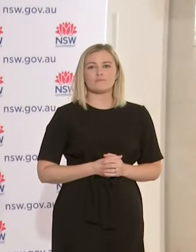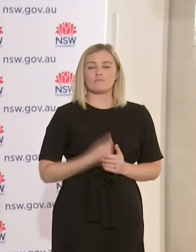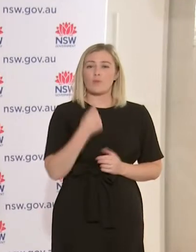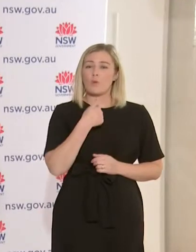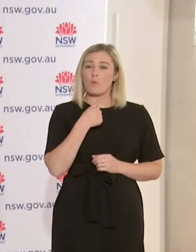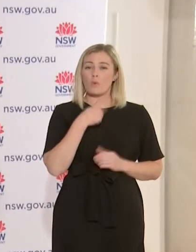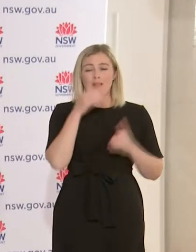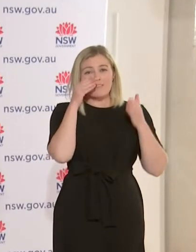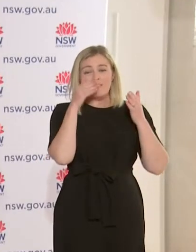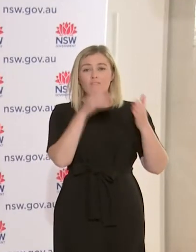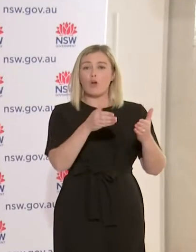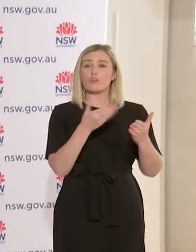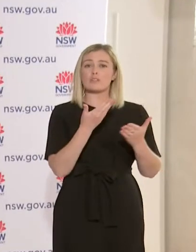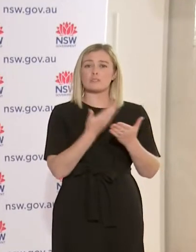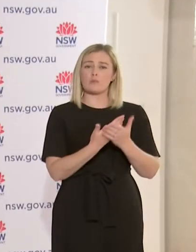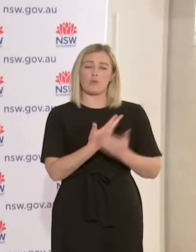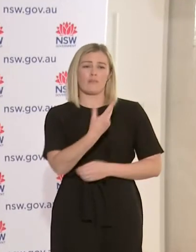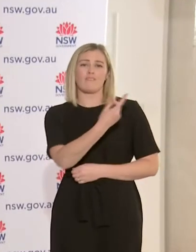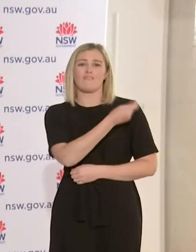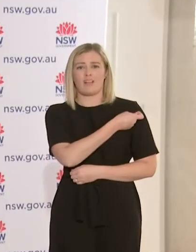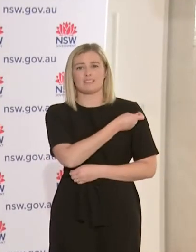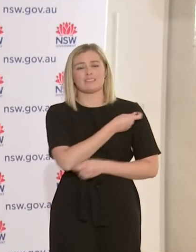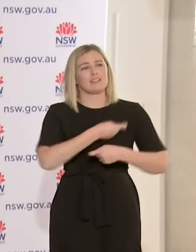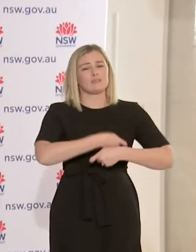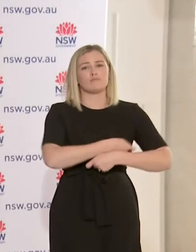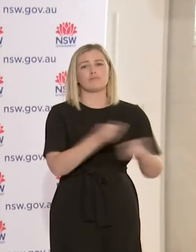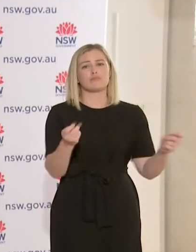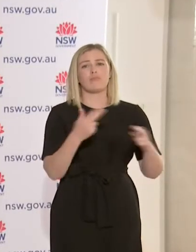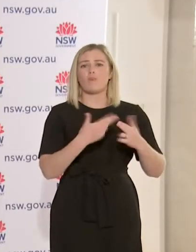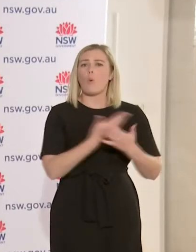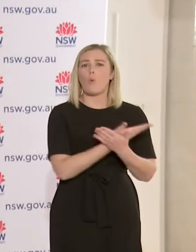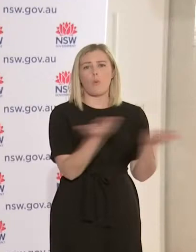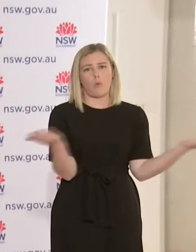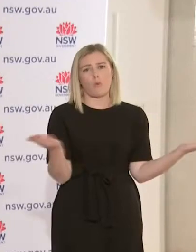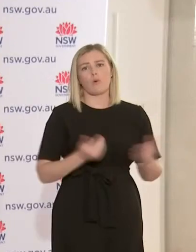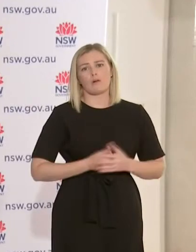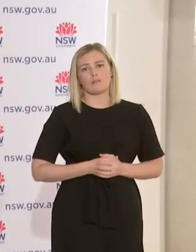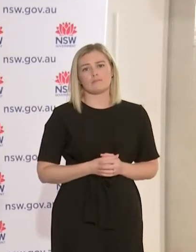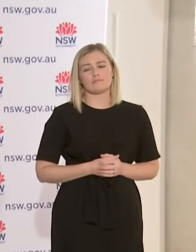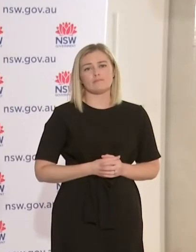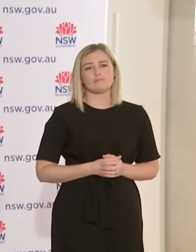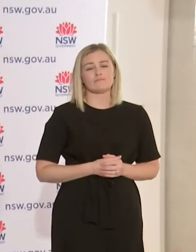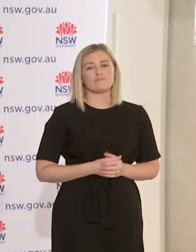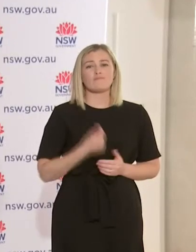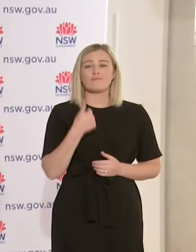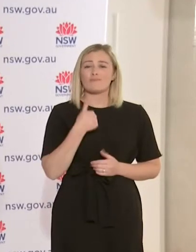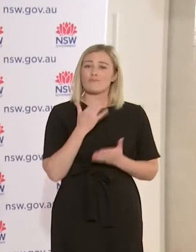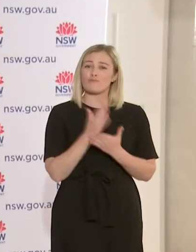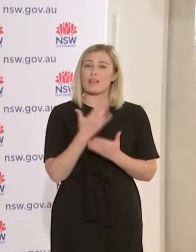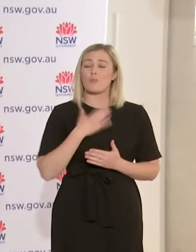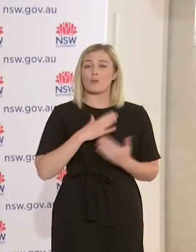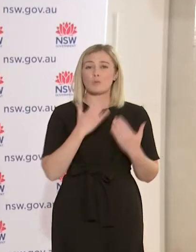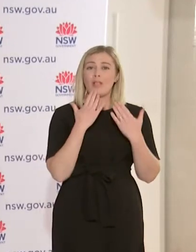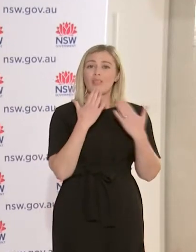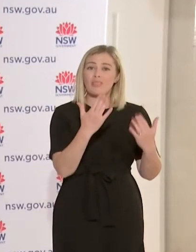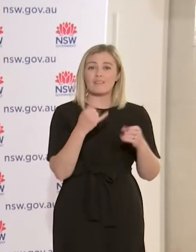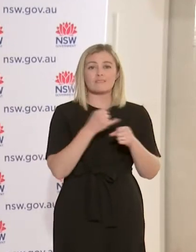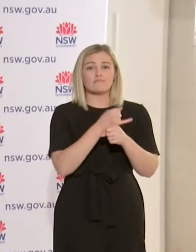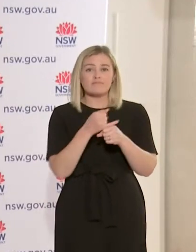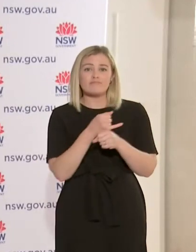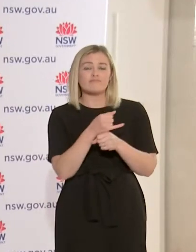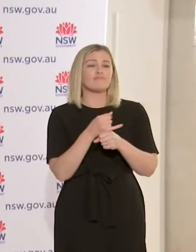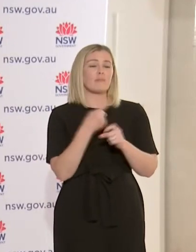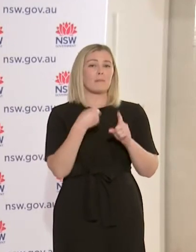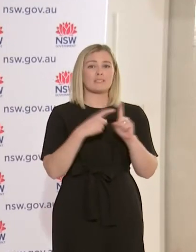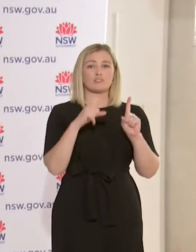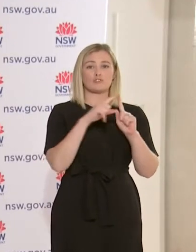arms, so as quickly as possible. And can I just thank the pharmacists and thank the general practitioners. If you look at our